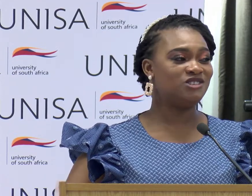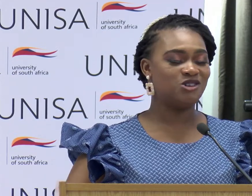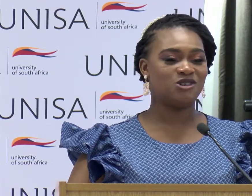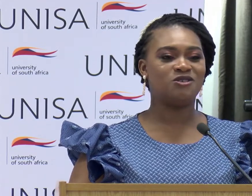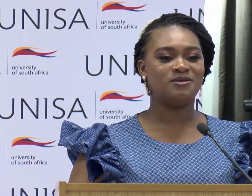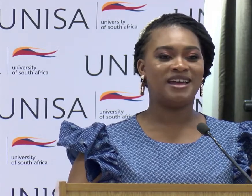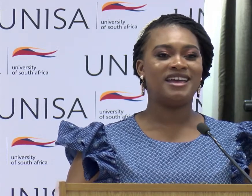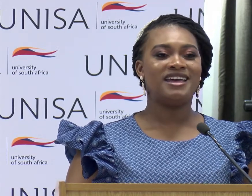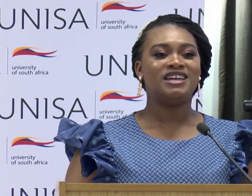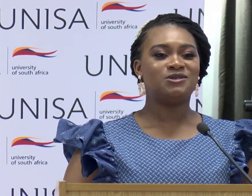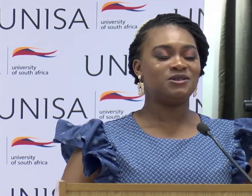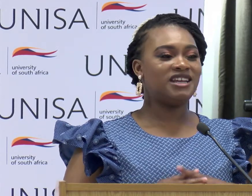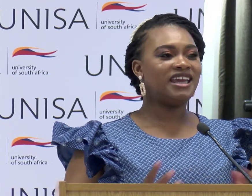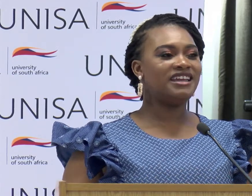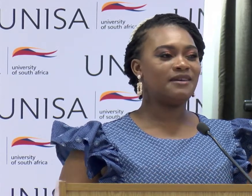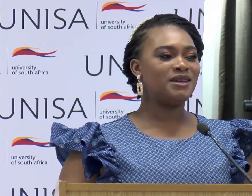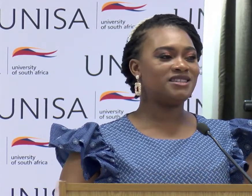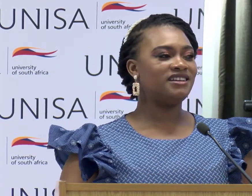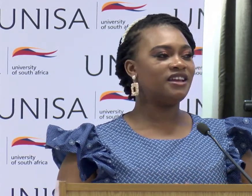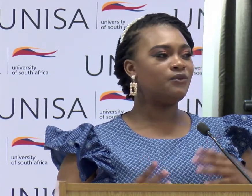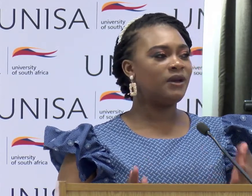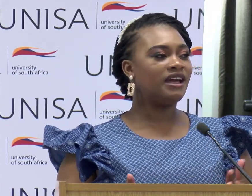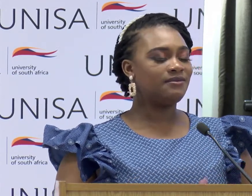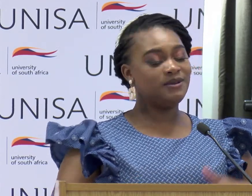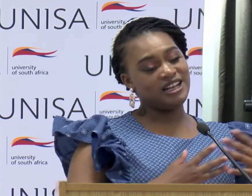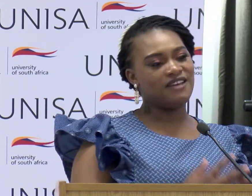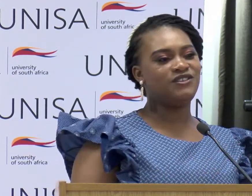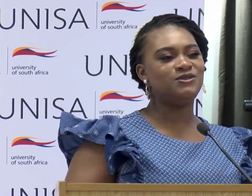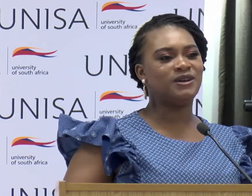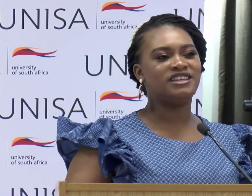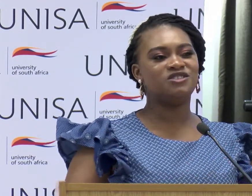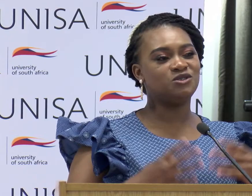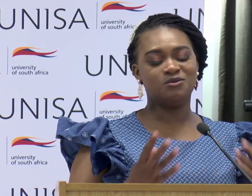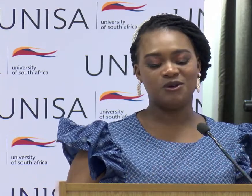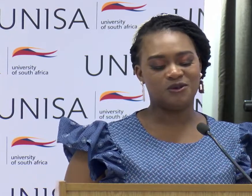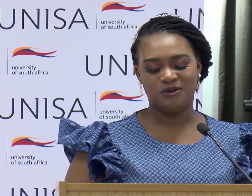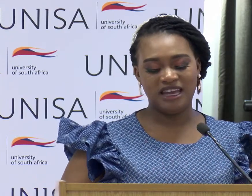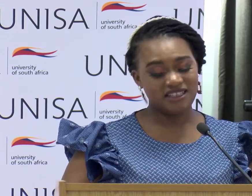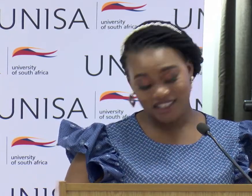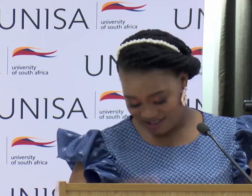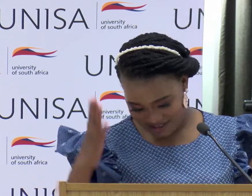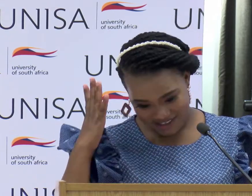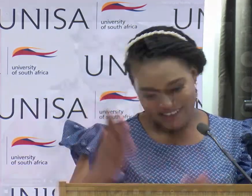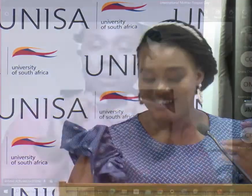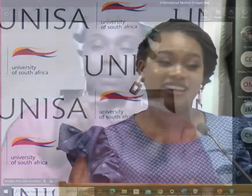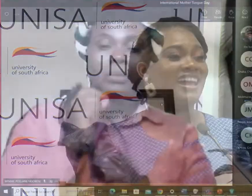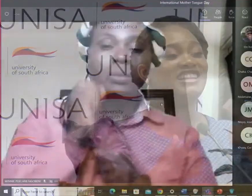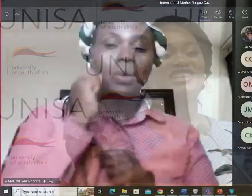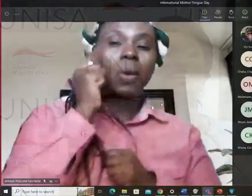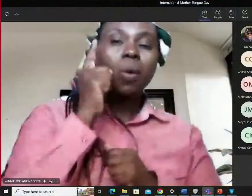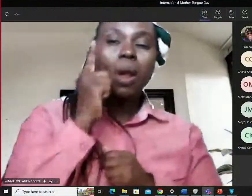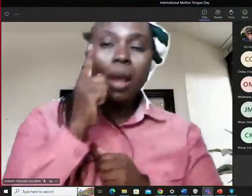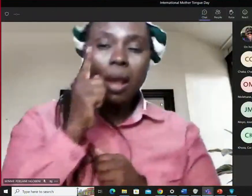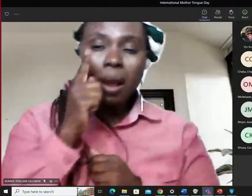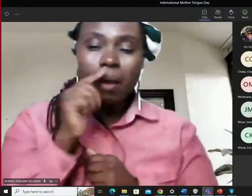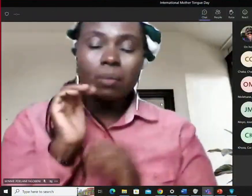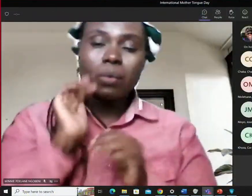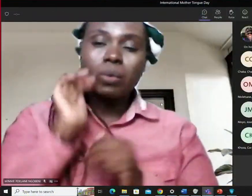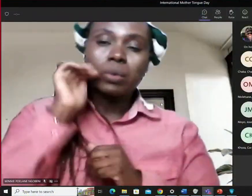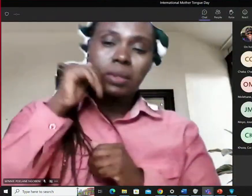lerato ke ntho e jwang hoba today a person can wake up loving you and then tomorrow I